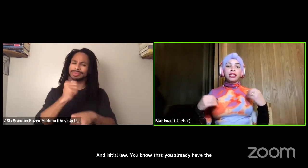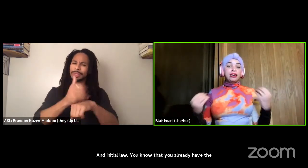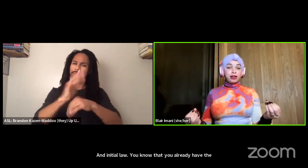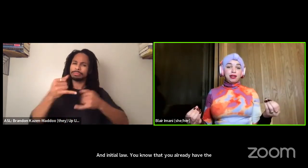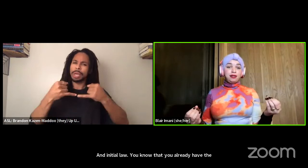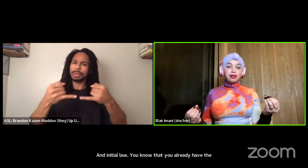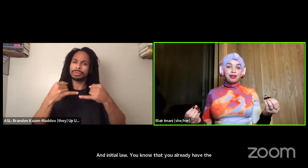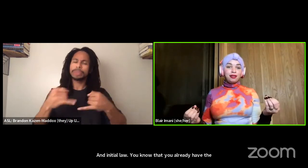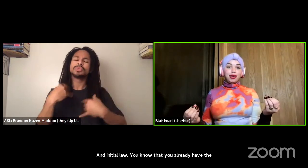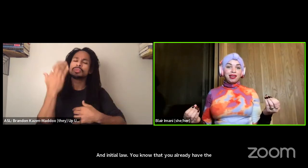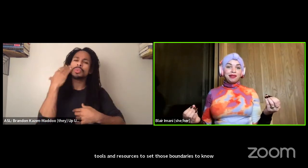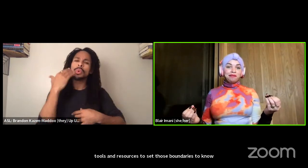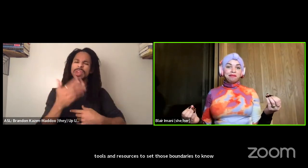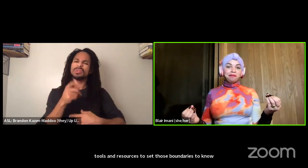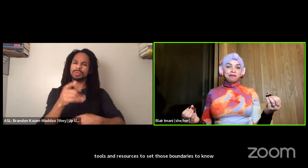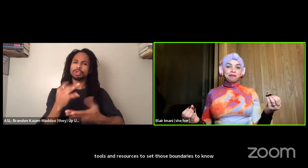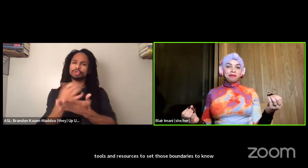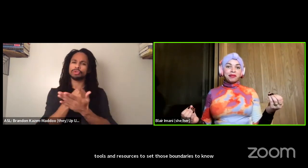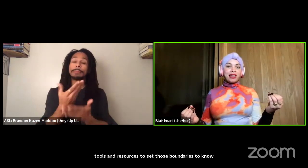what you have been given.